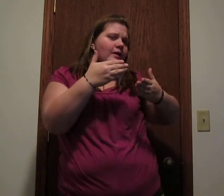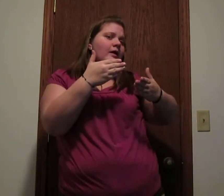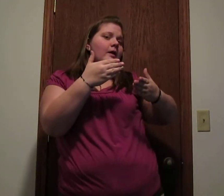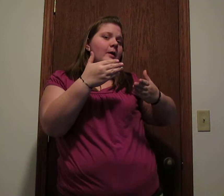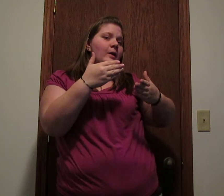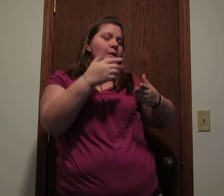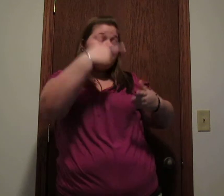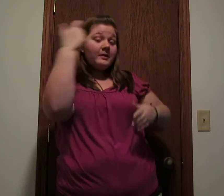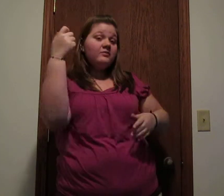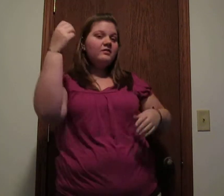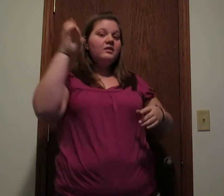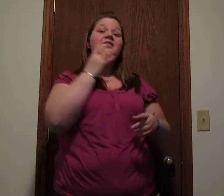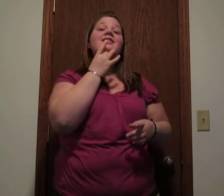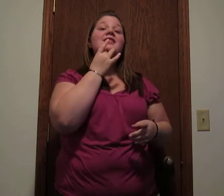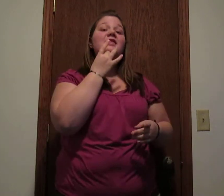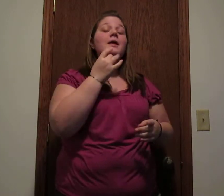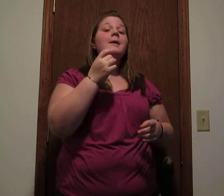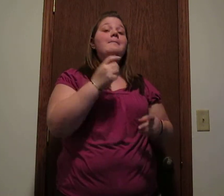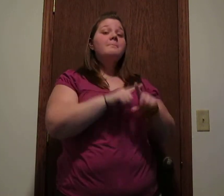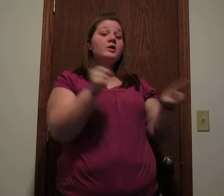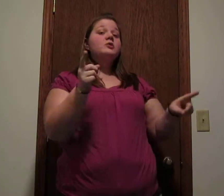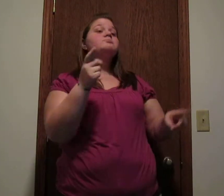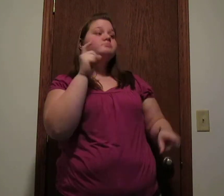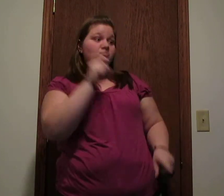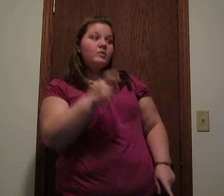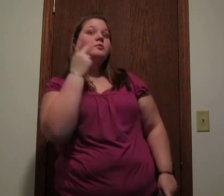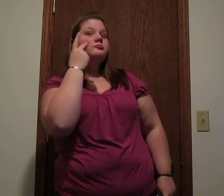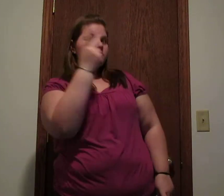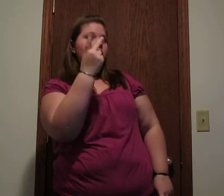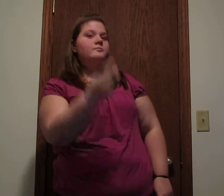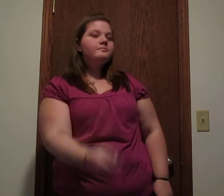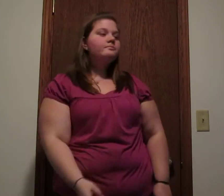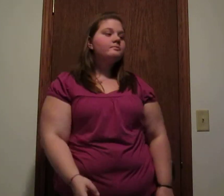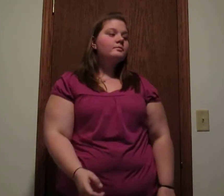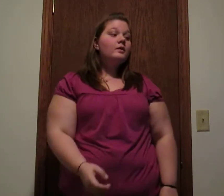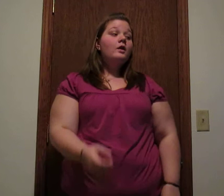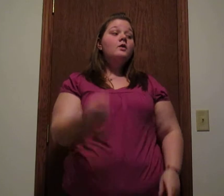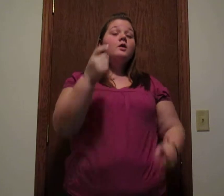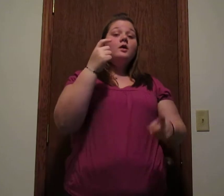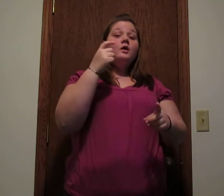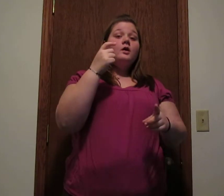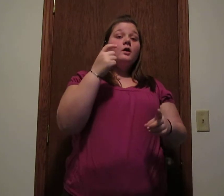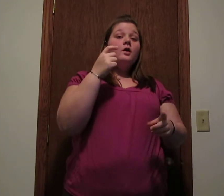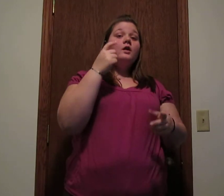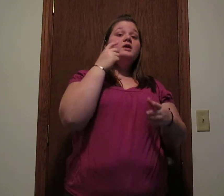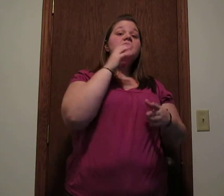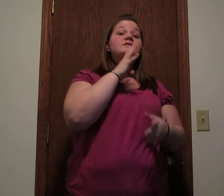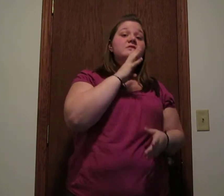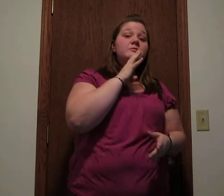it. And we're going to go through those words one at a time to make sure you understand each one of it. So copy it